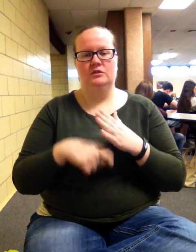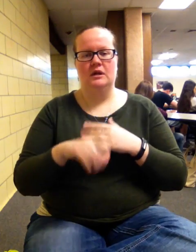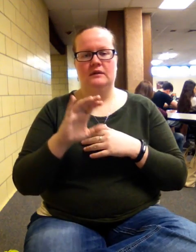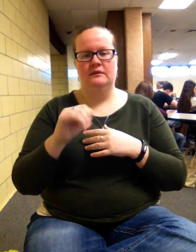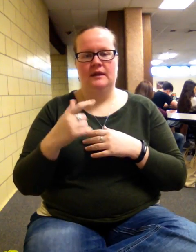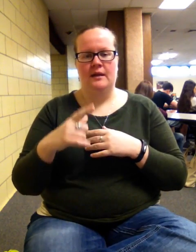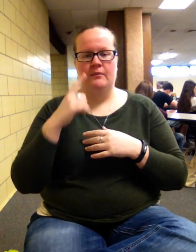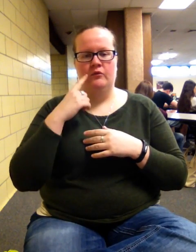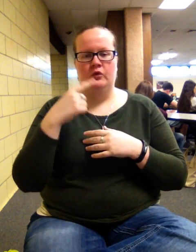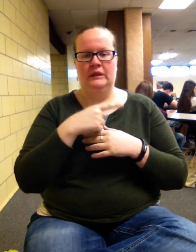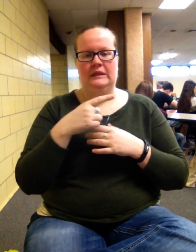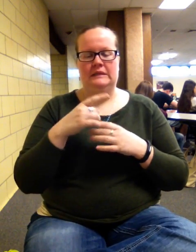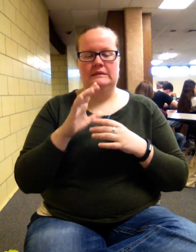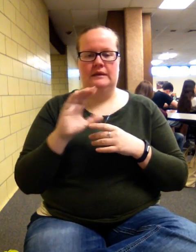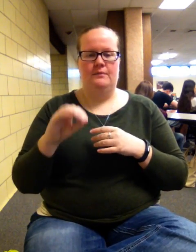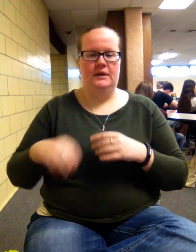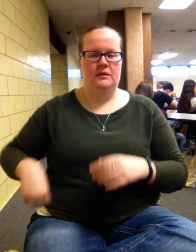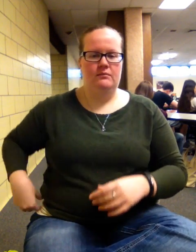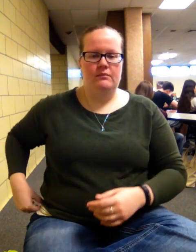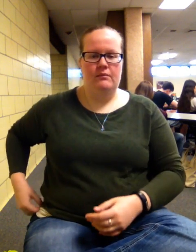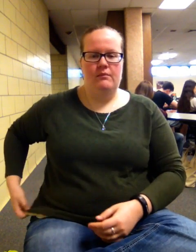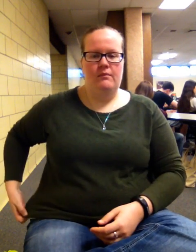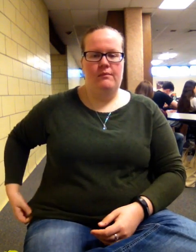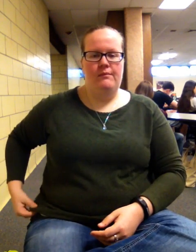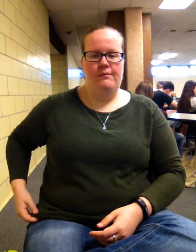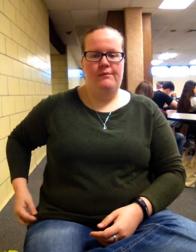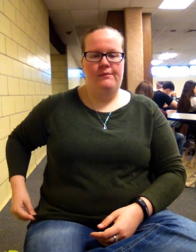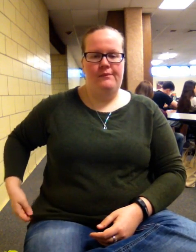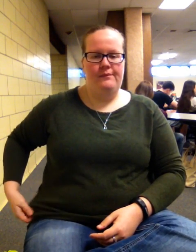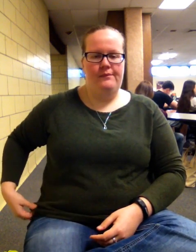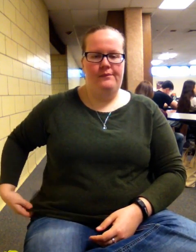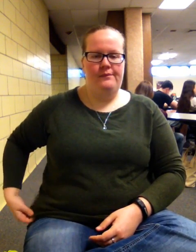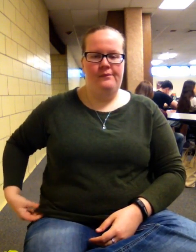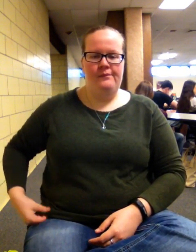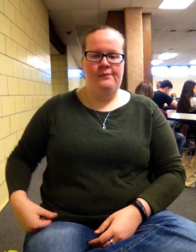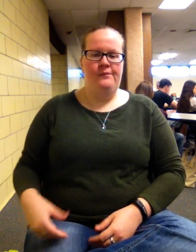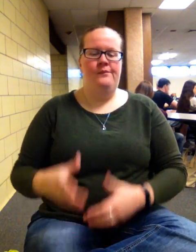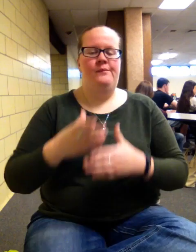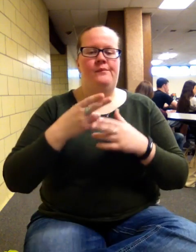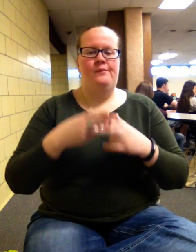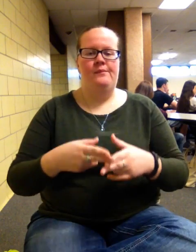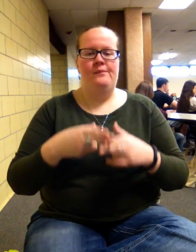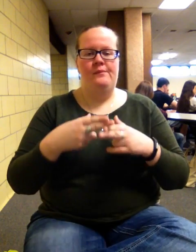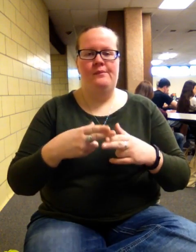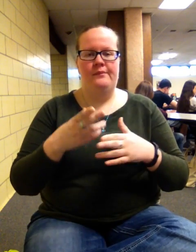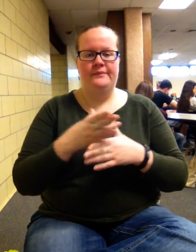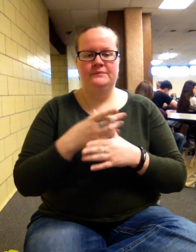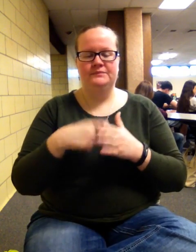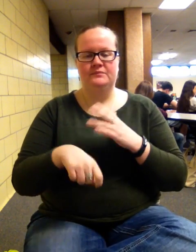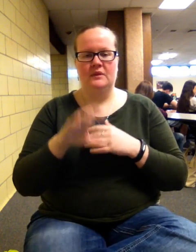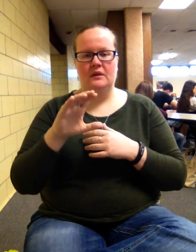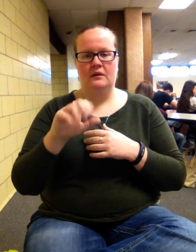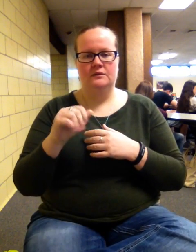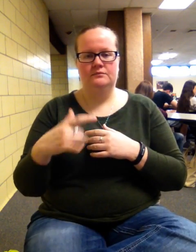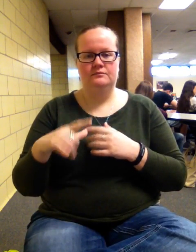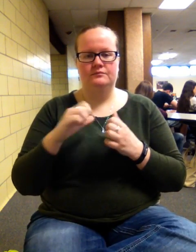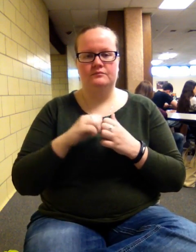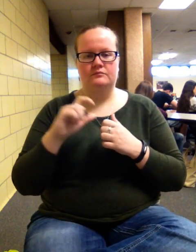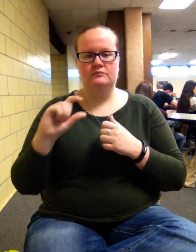this company. So weighted average cost of capital with the sub S. Let's talk